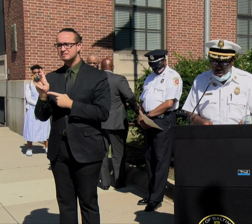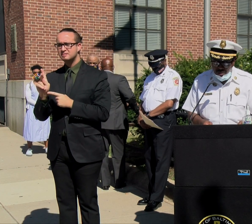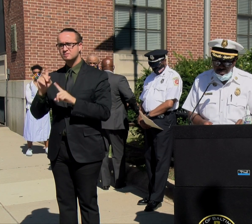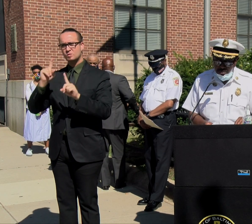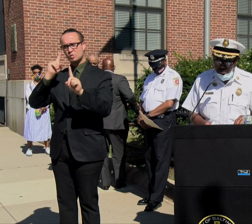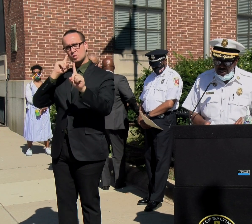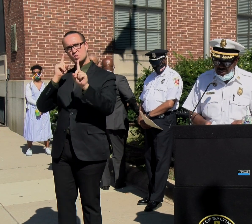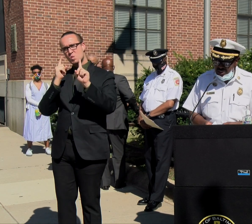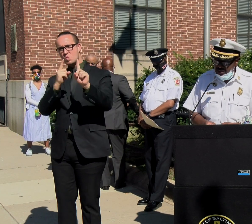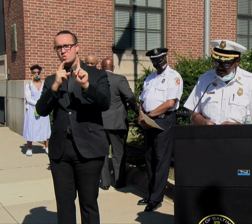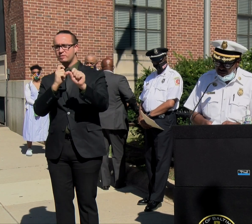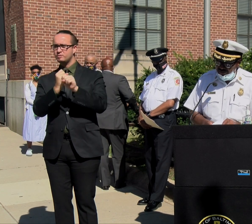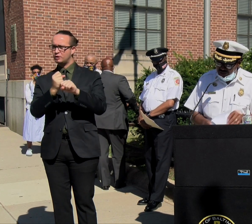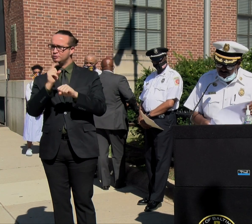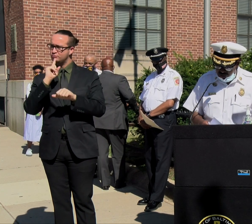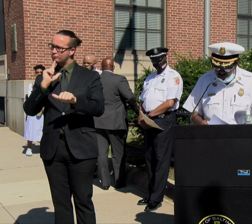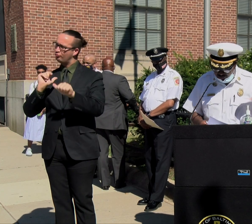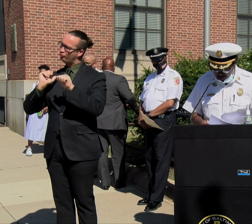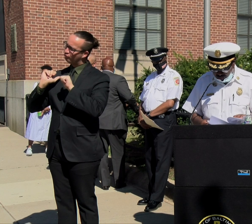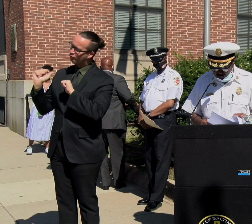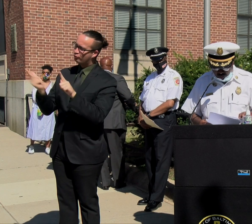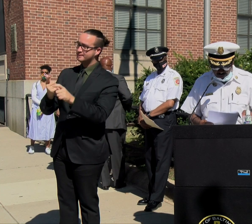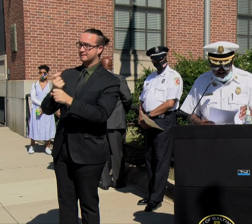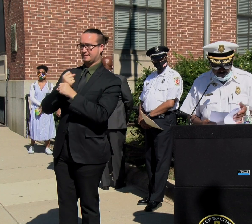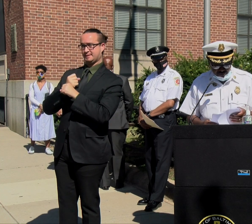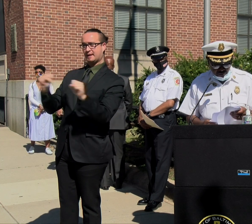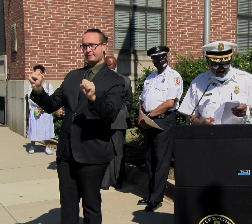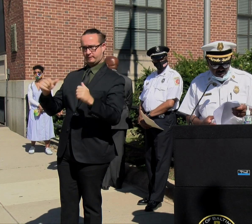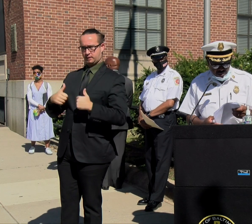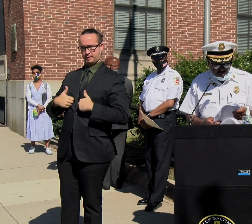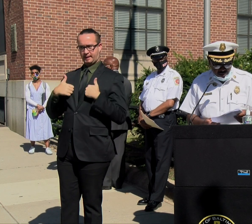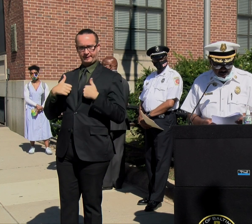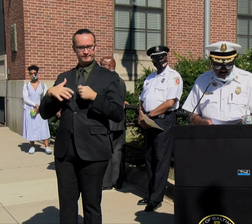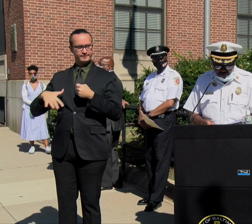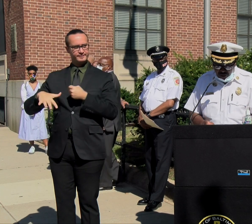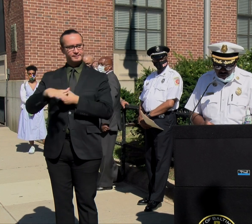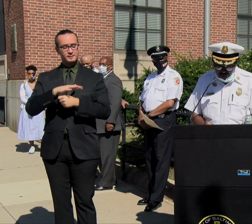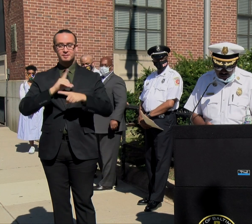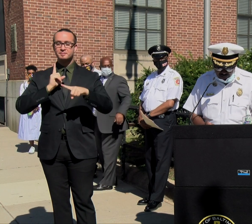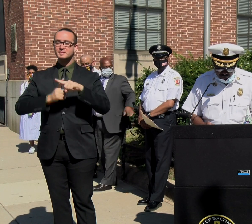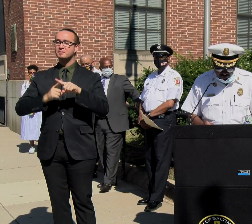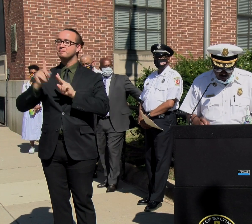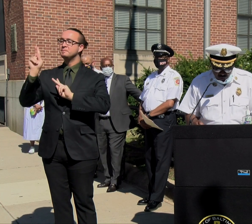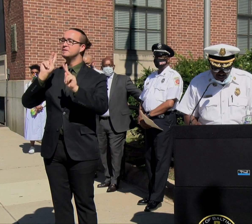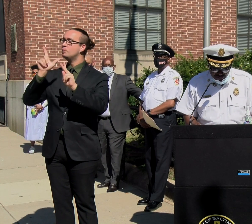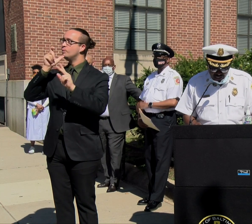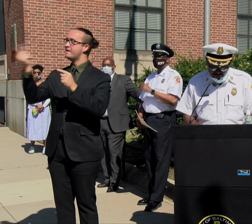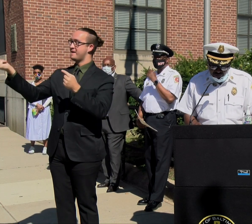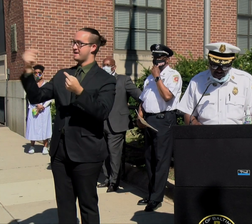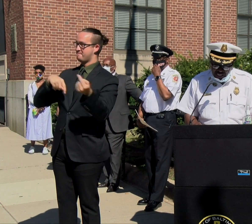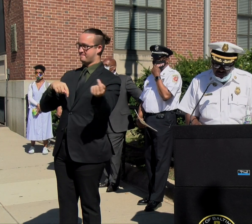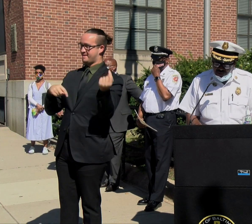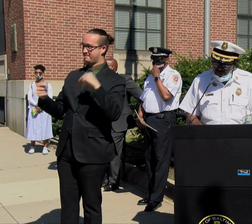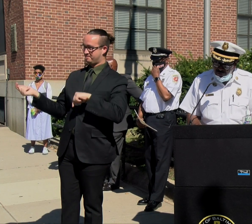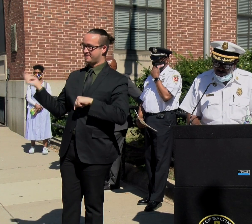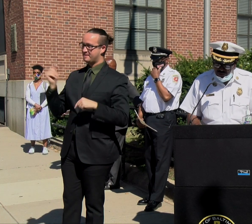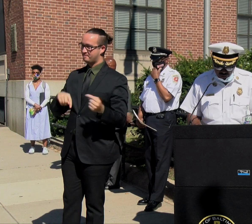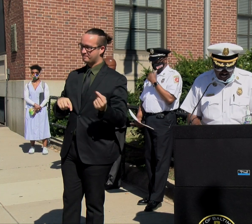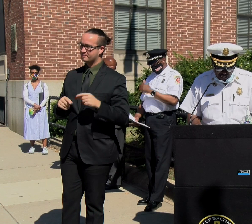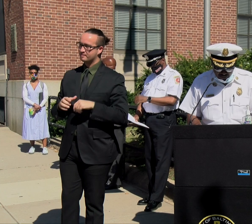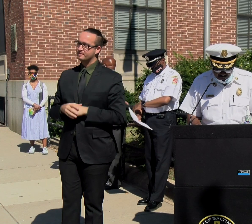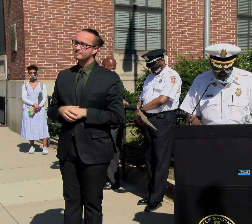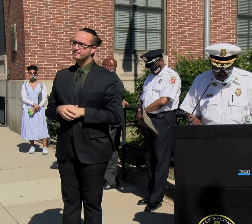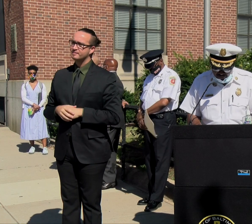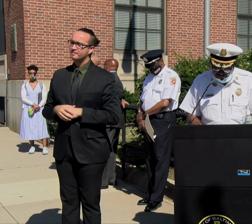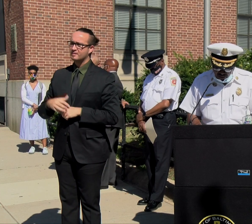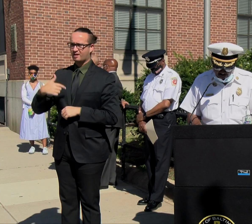of all residents and visitors of Baltimore. I personally would have never imagined a 4th of